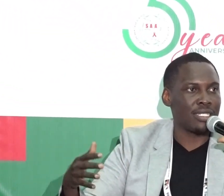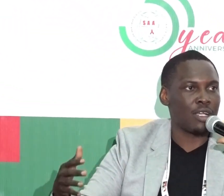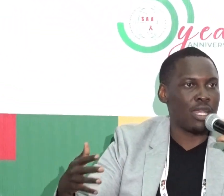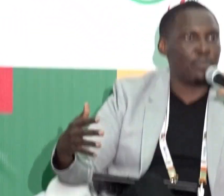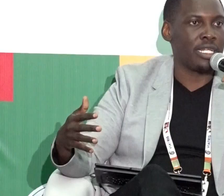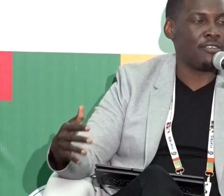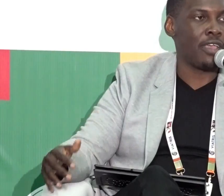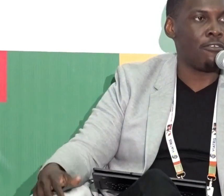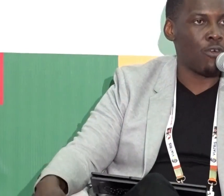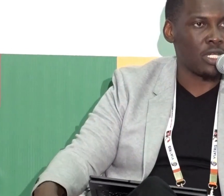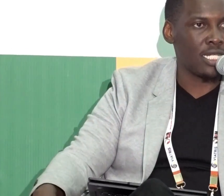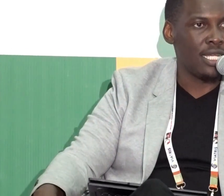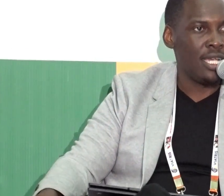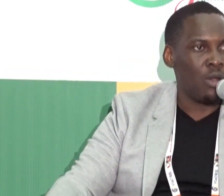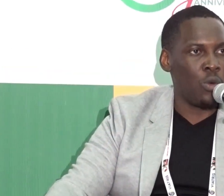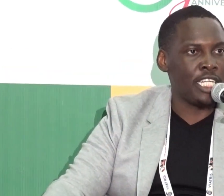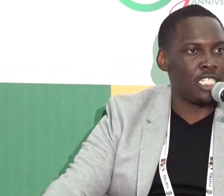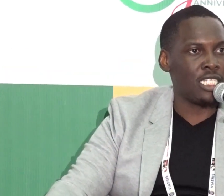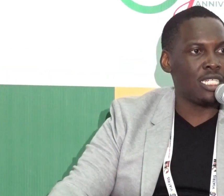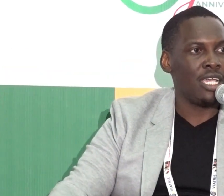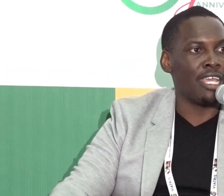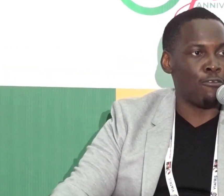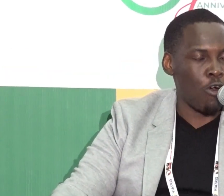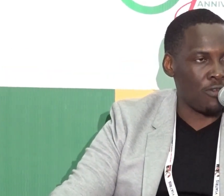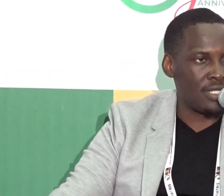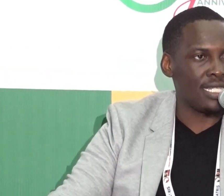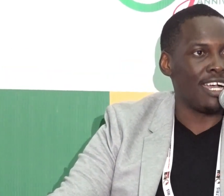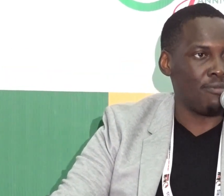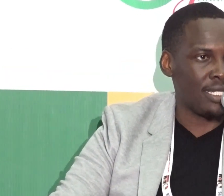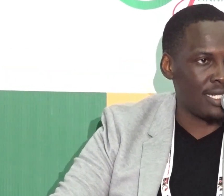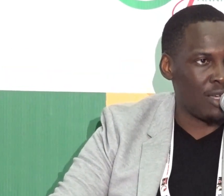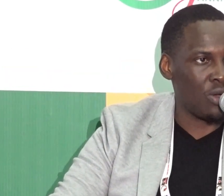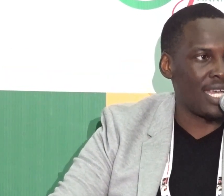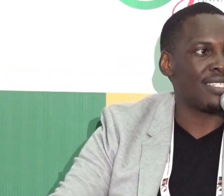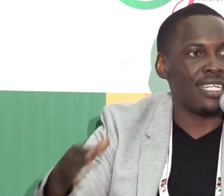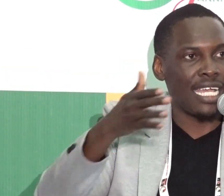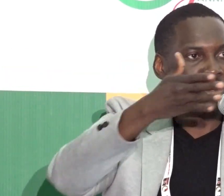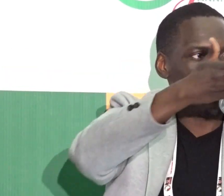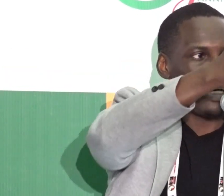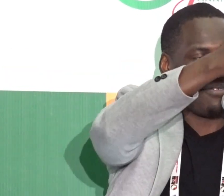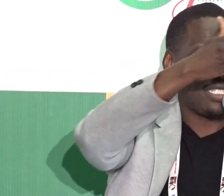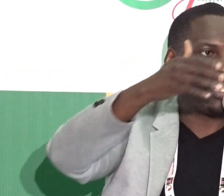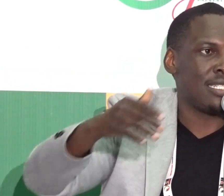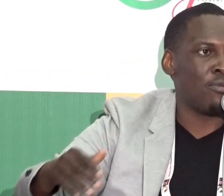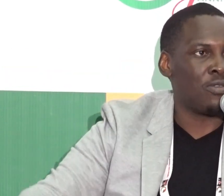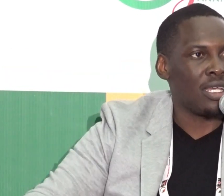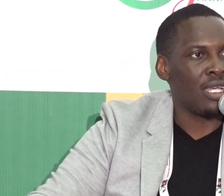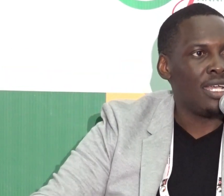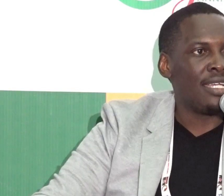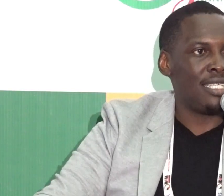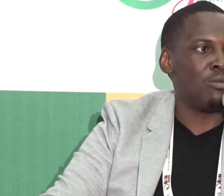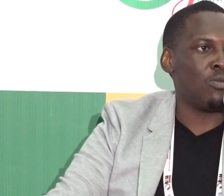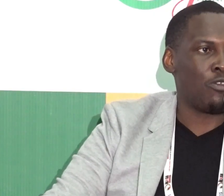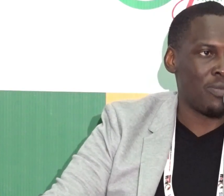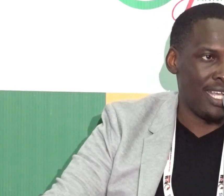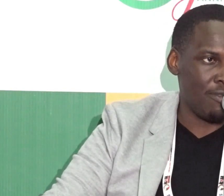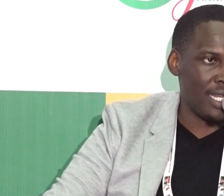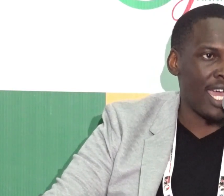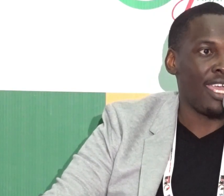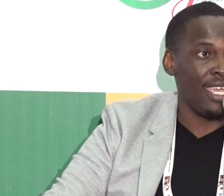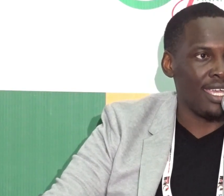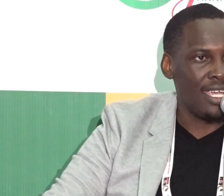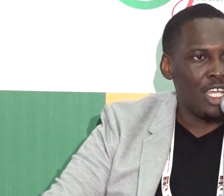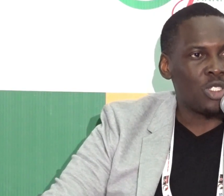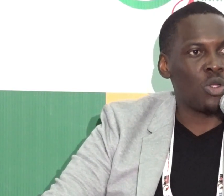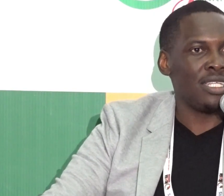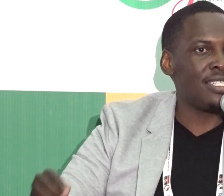registry was a collaborative effort which involved government stakeholders, and I know that I've seen some of the team from the government